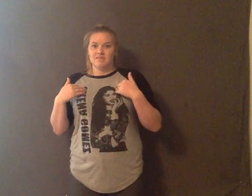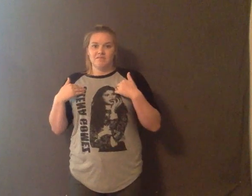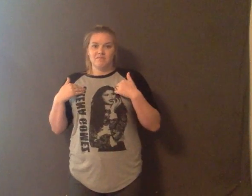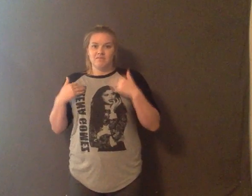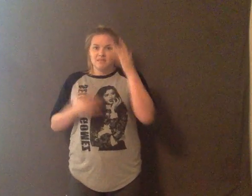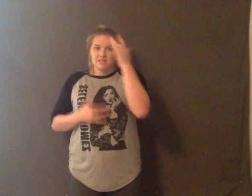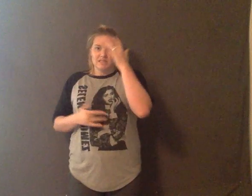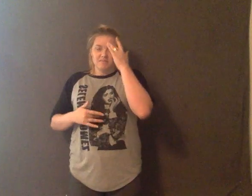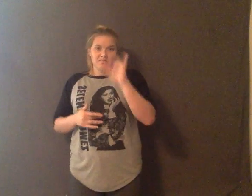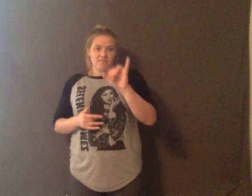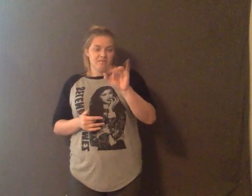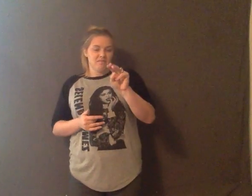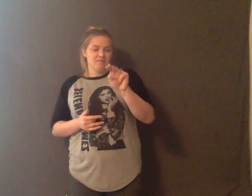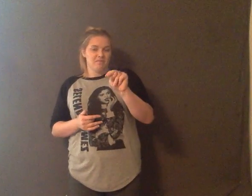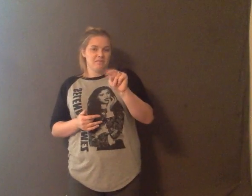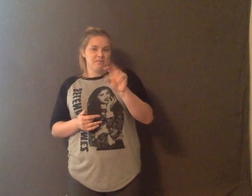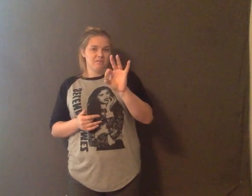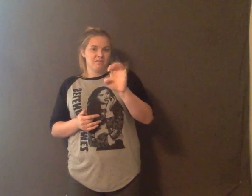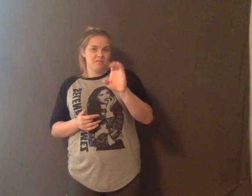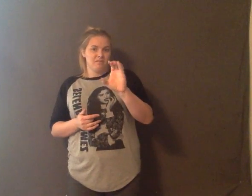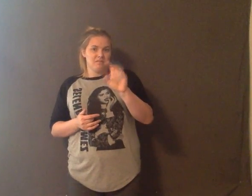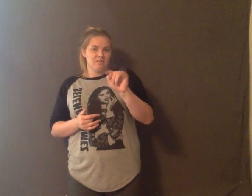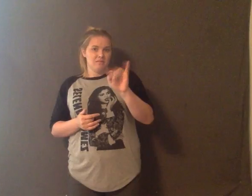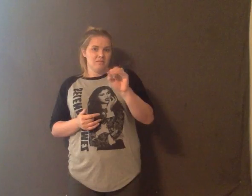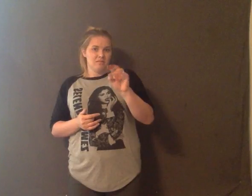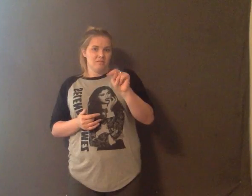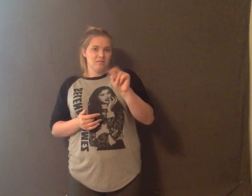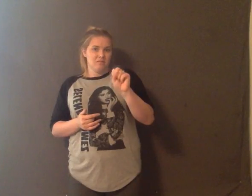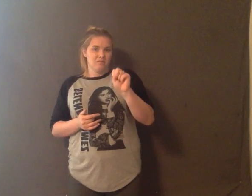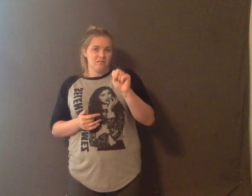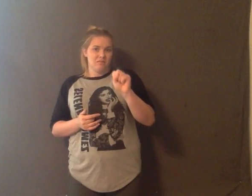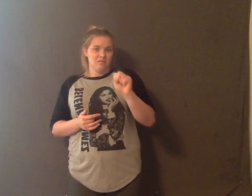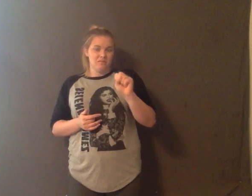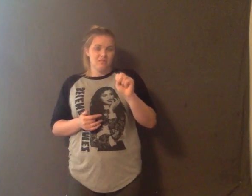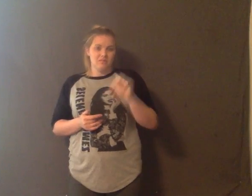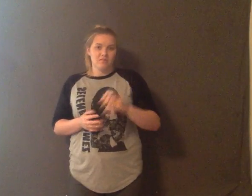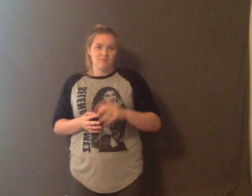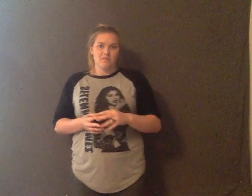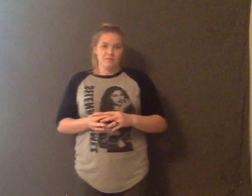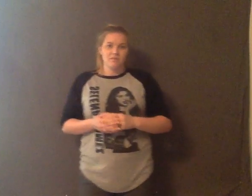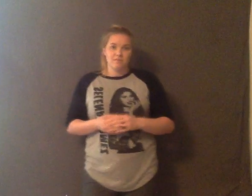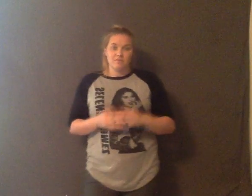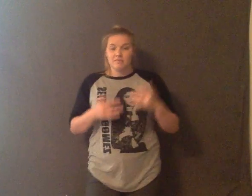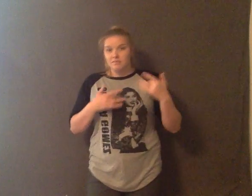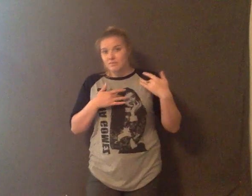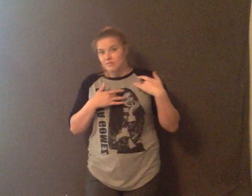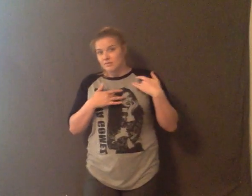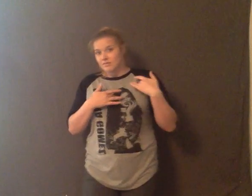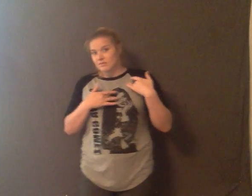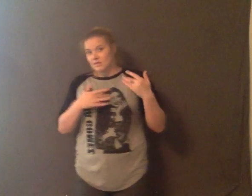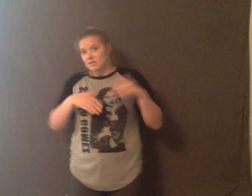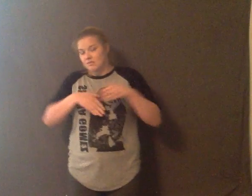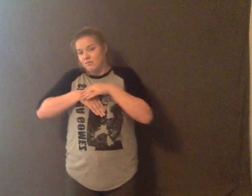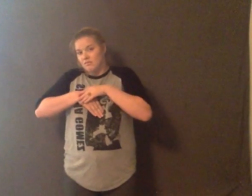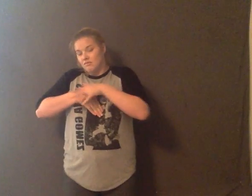can see there's a bump or some kind of abscess underneath the hide. Most of the time when the hide's pulled off, either that will